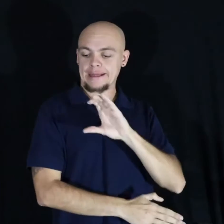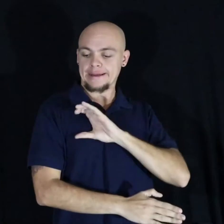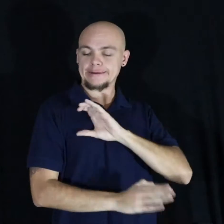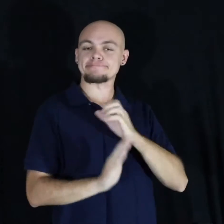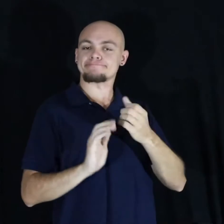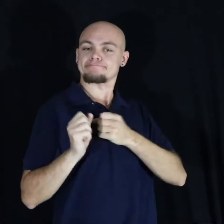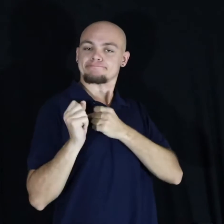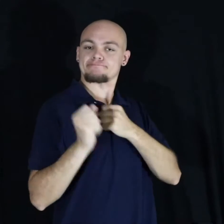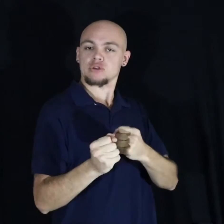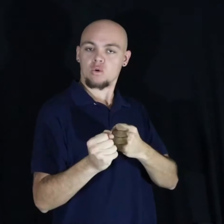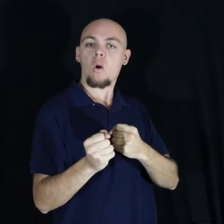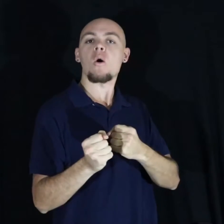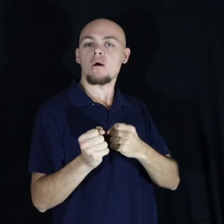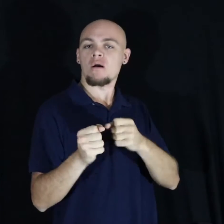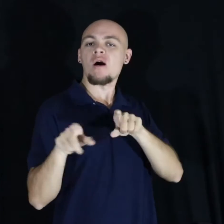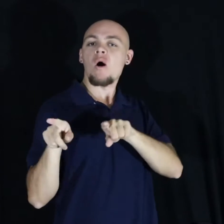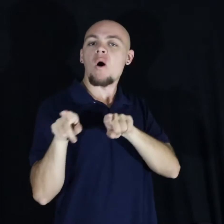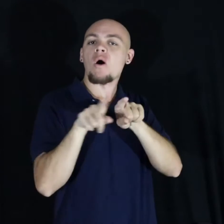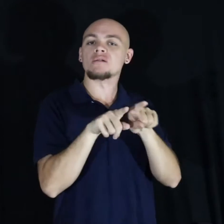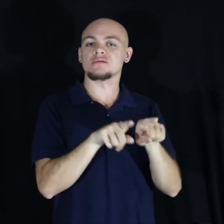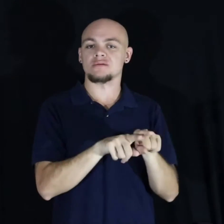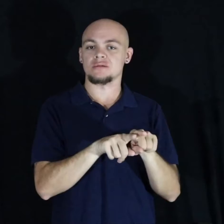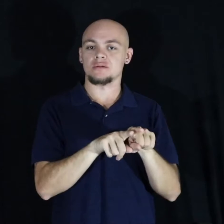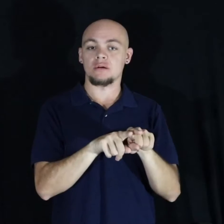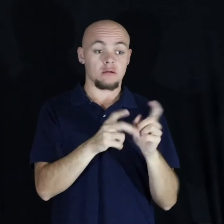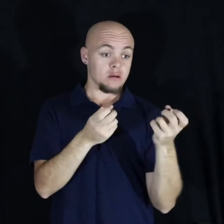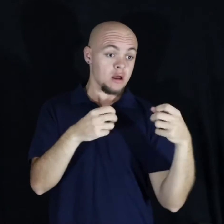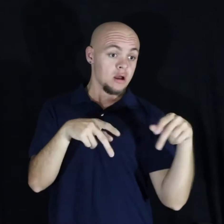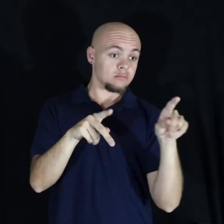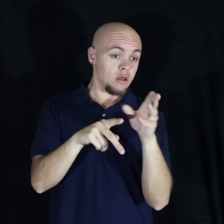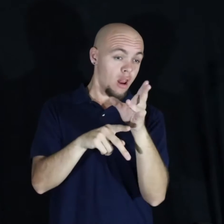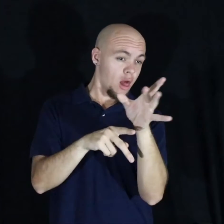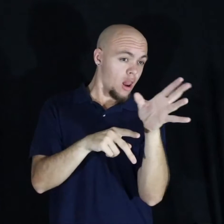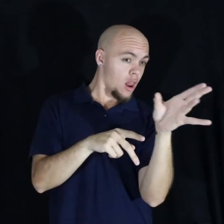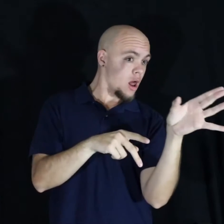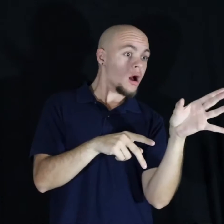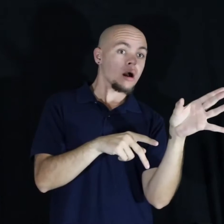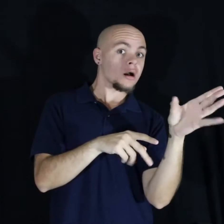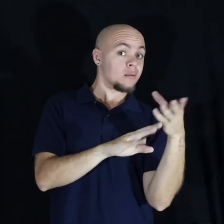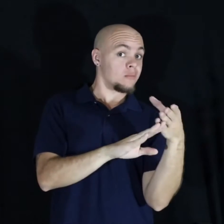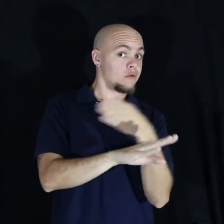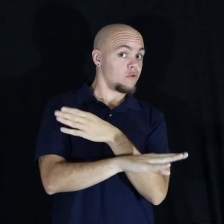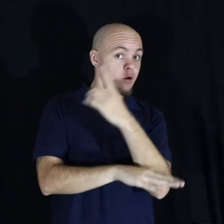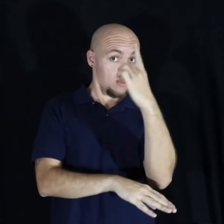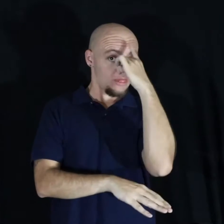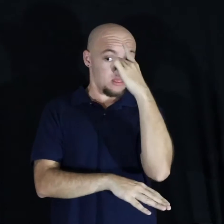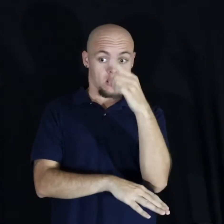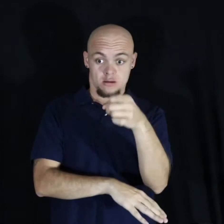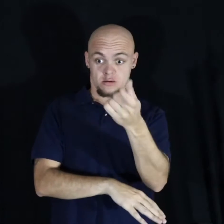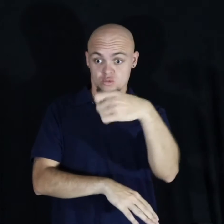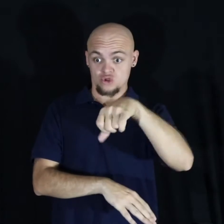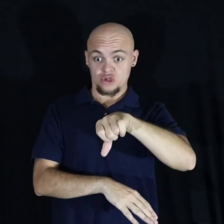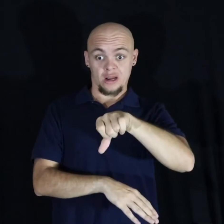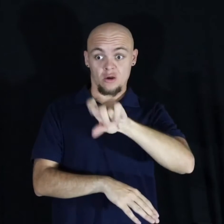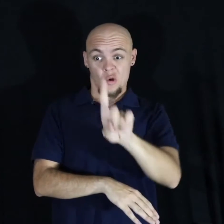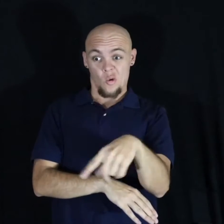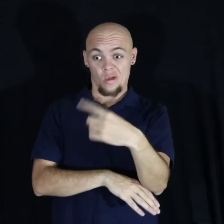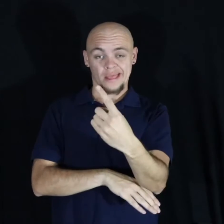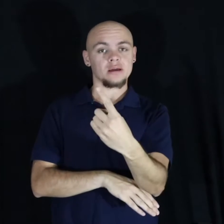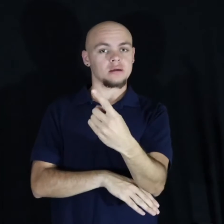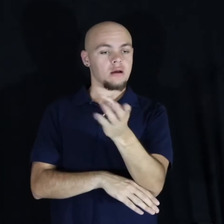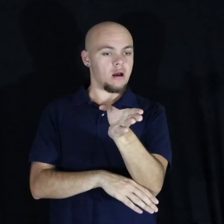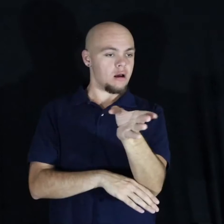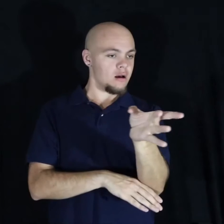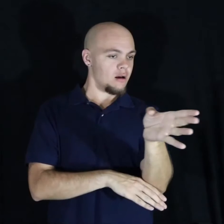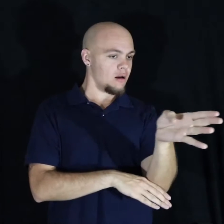but they actually gave way to a larger scheme of opportunities that were initially never thought of before my rejections. During